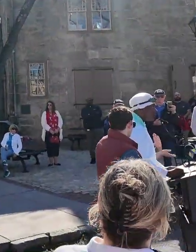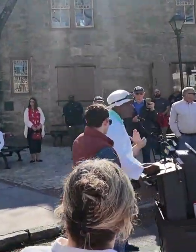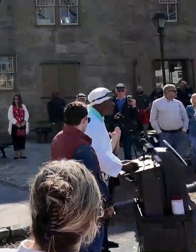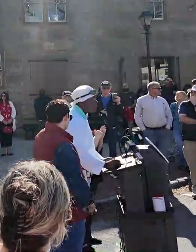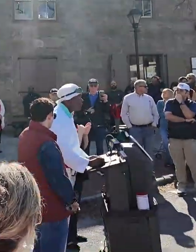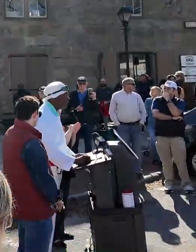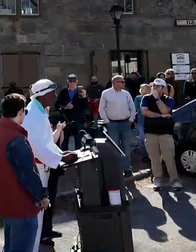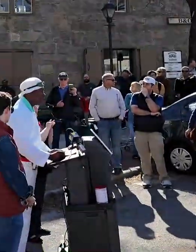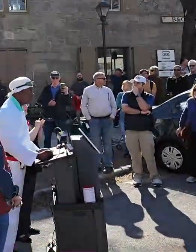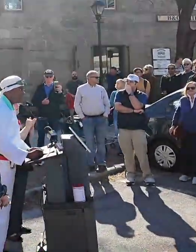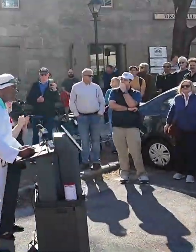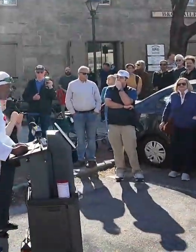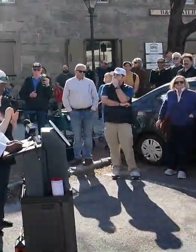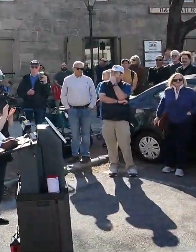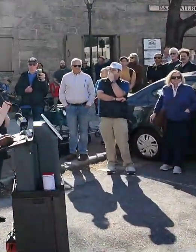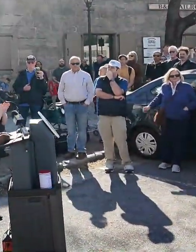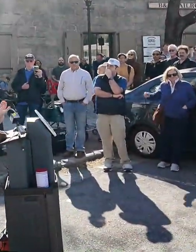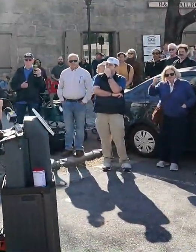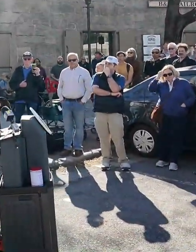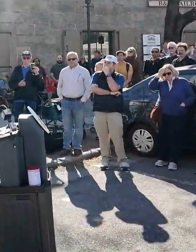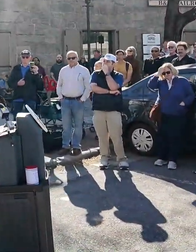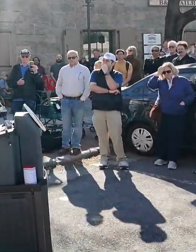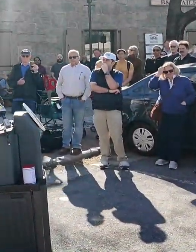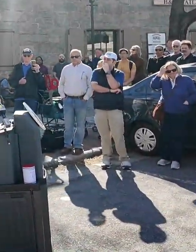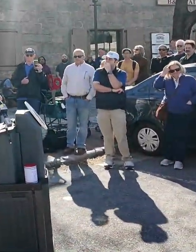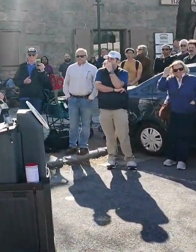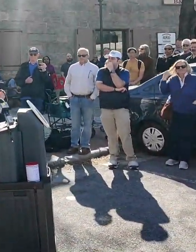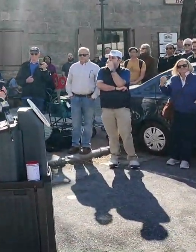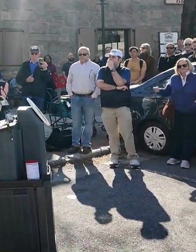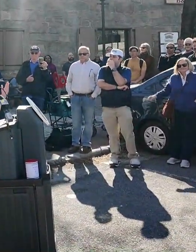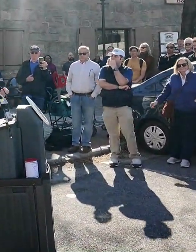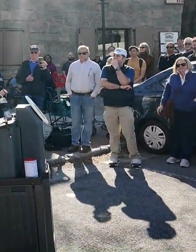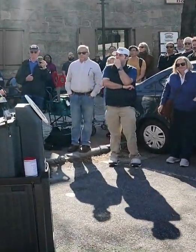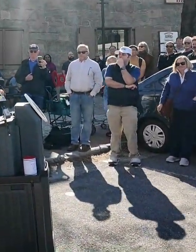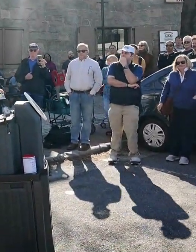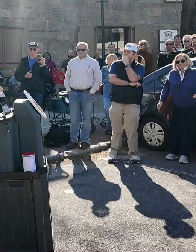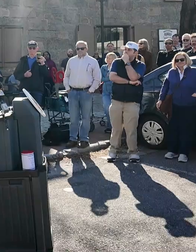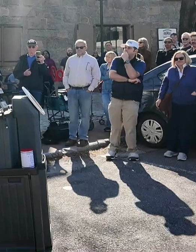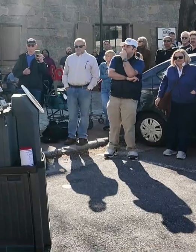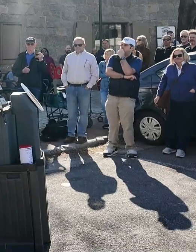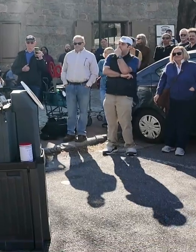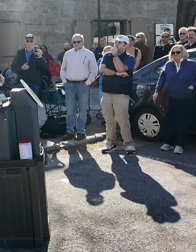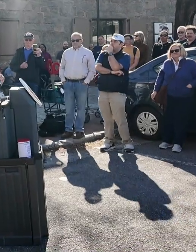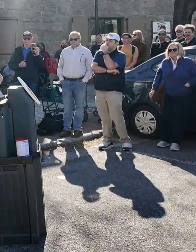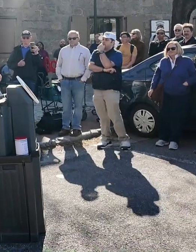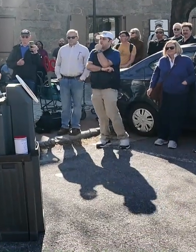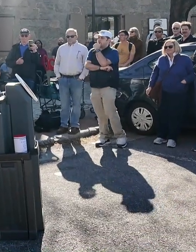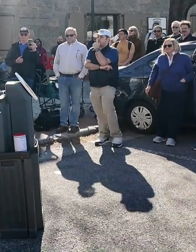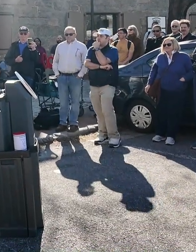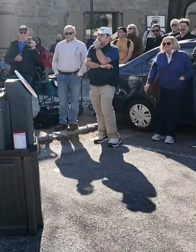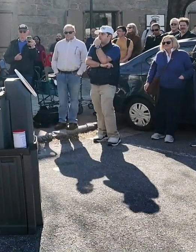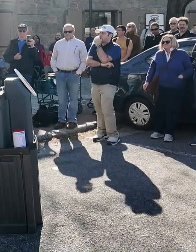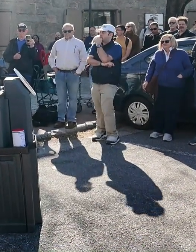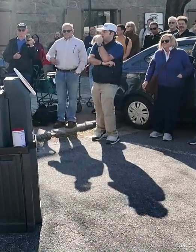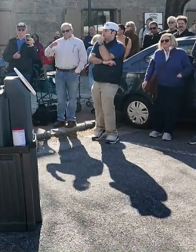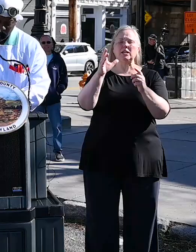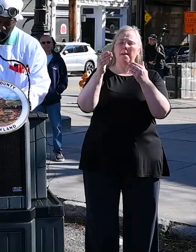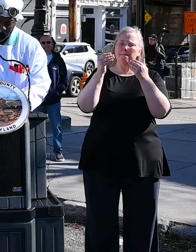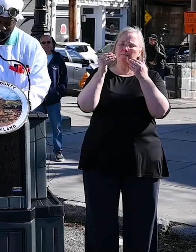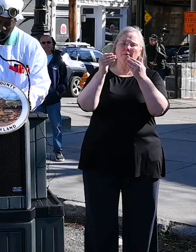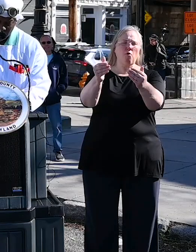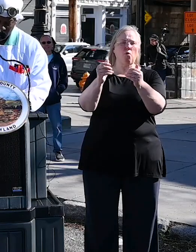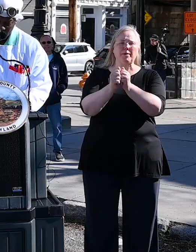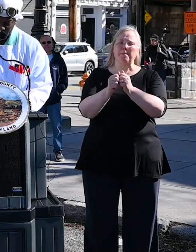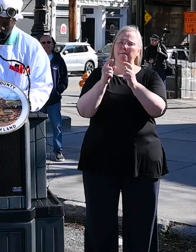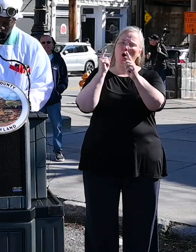a timepiece. Let it be a signal that Ellicott City is moving forward with purpose. A signal that